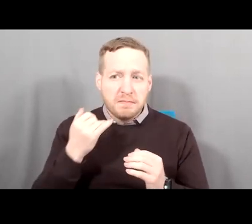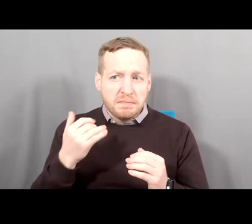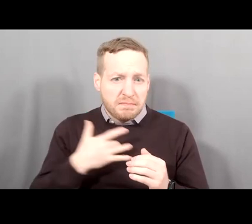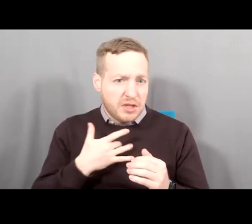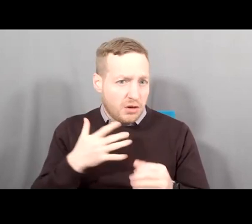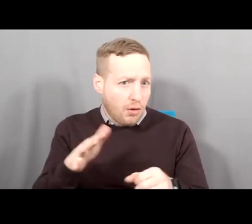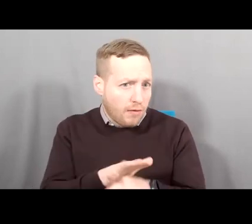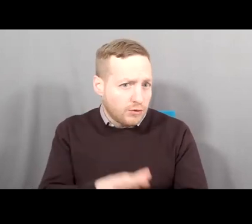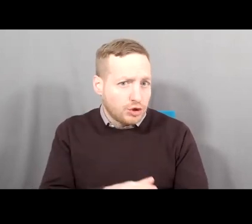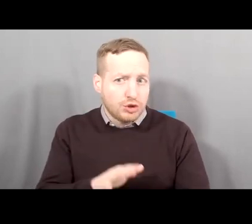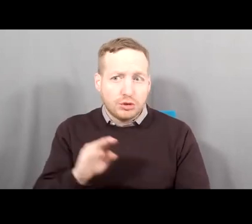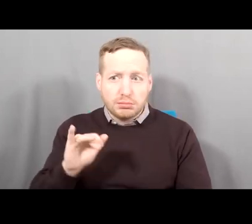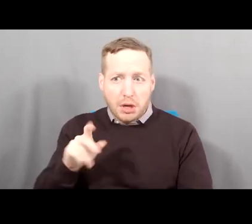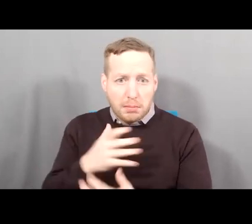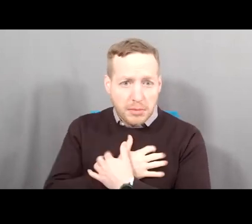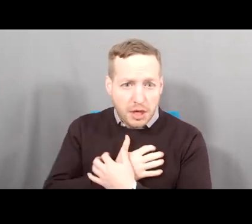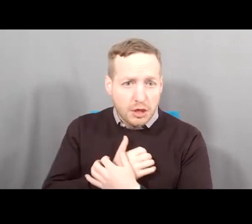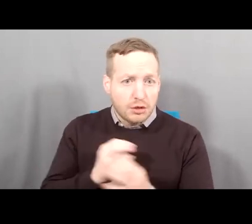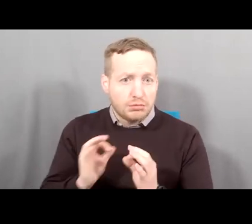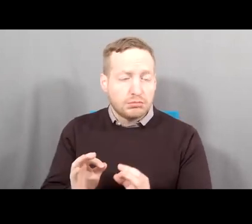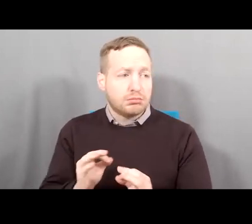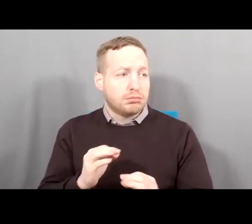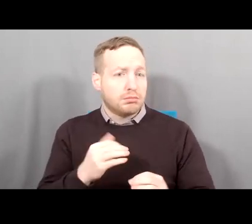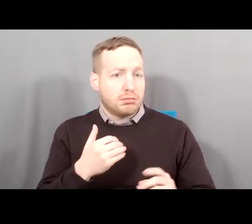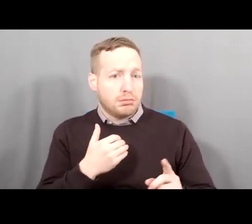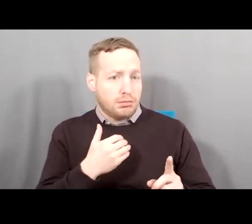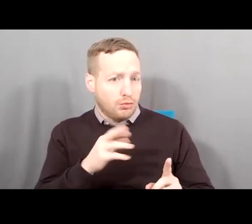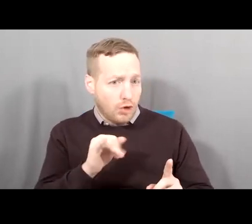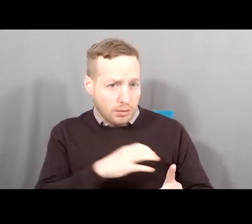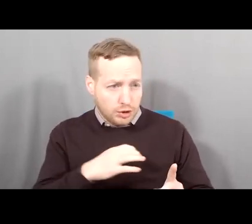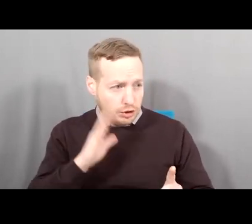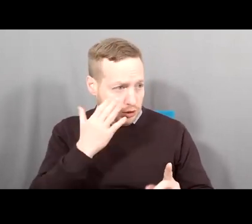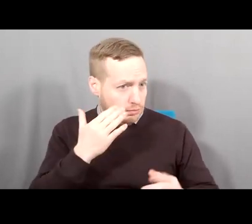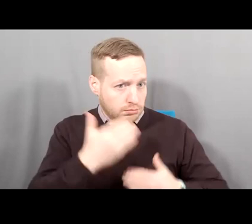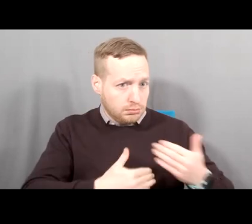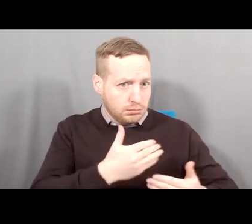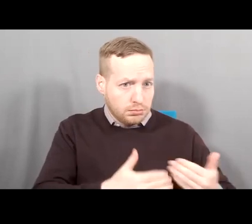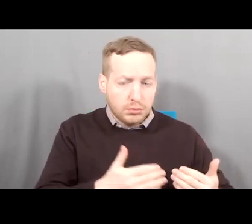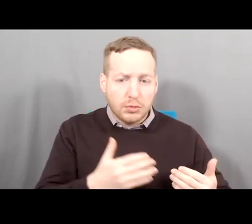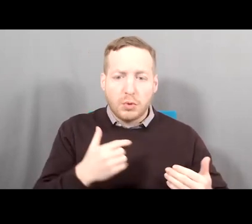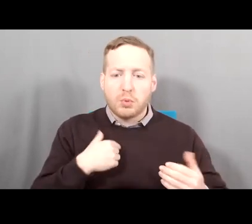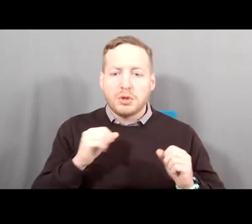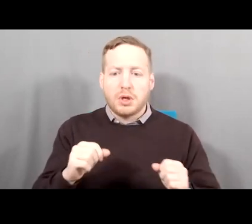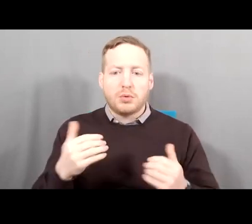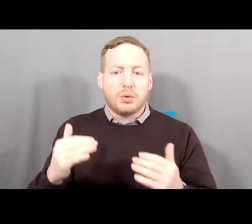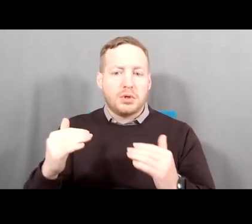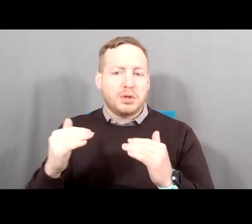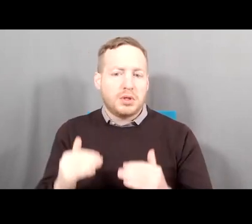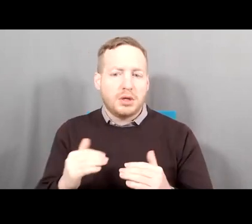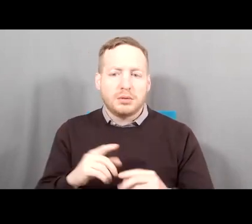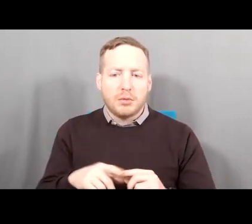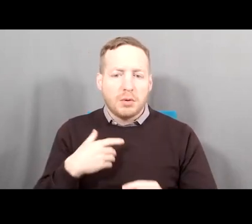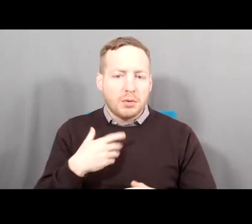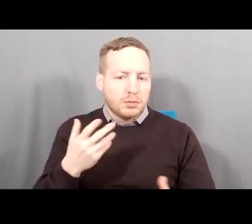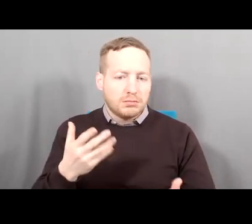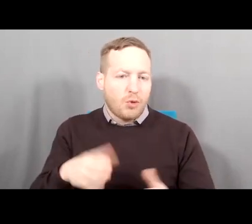talk about that if people have something that they want to bring up. But if you feel like Mike Bear's report and the work